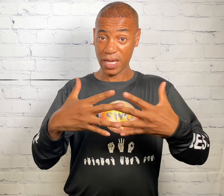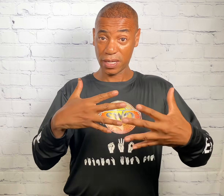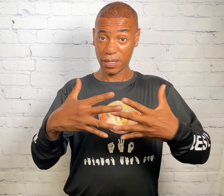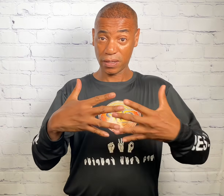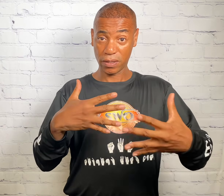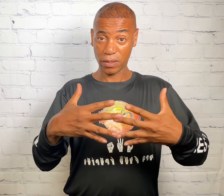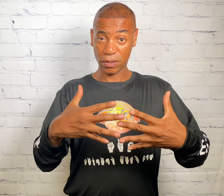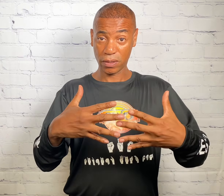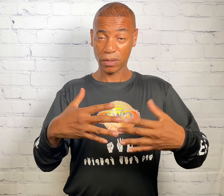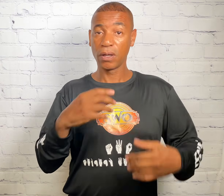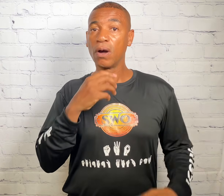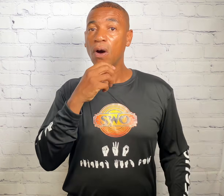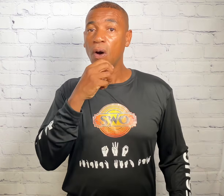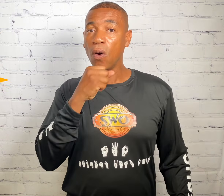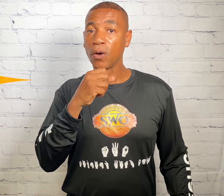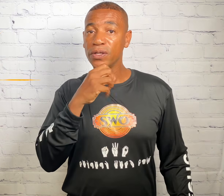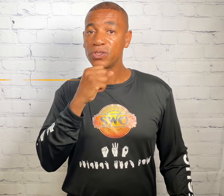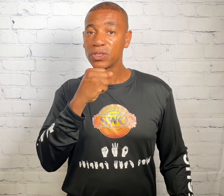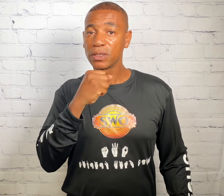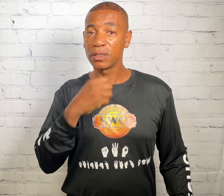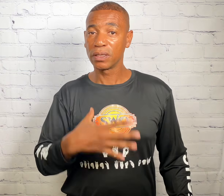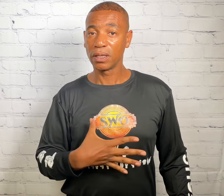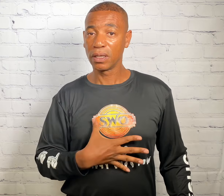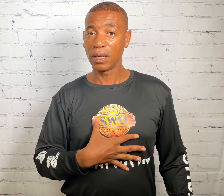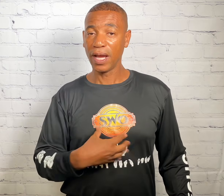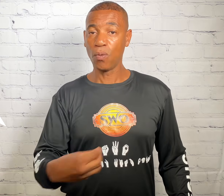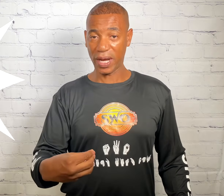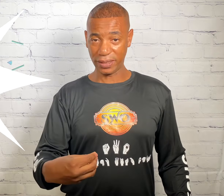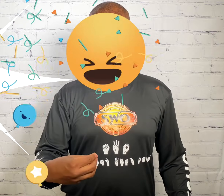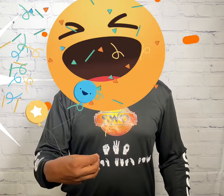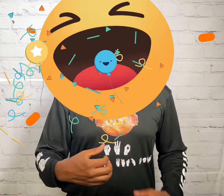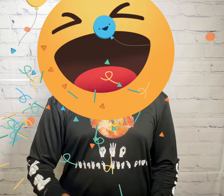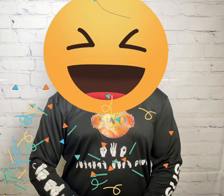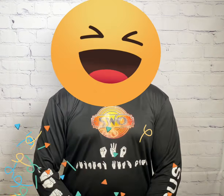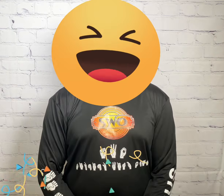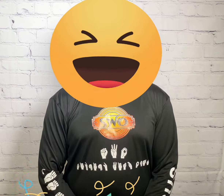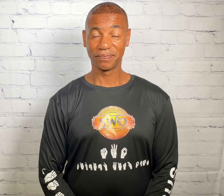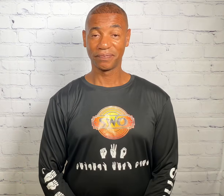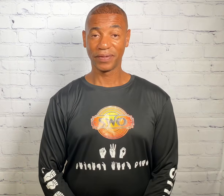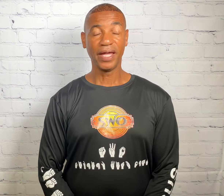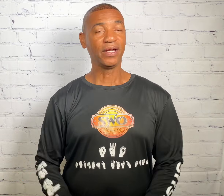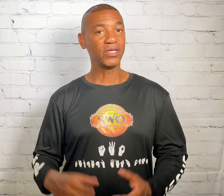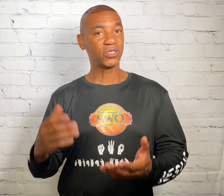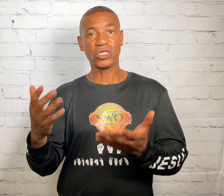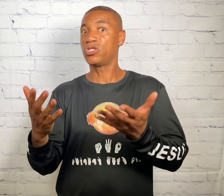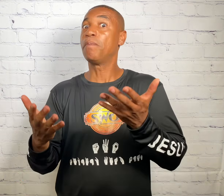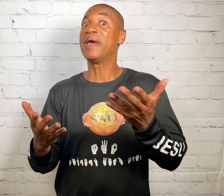gray, orange, and white. Now, these are just your